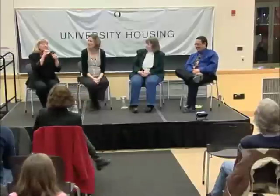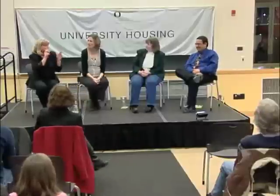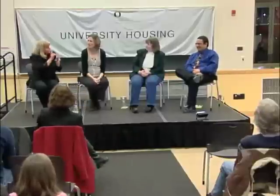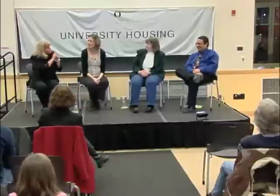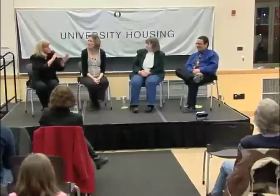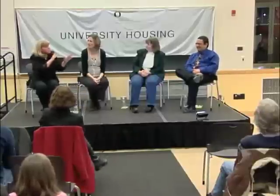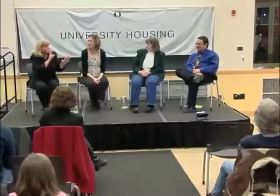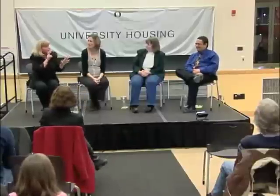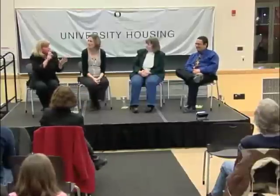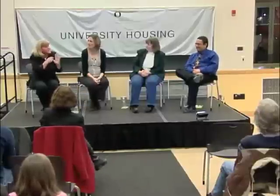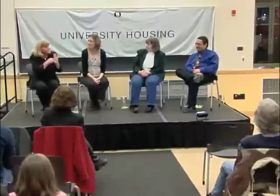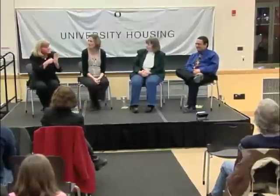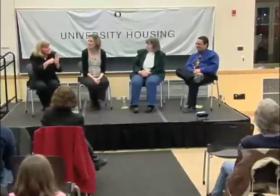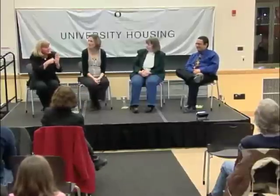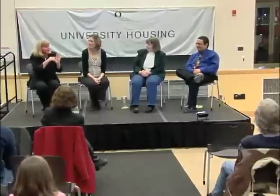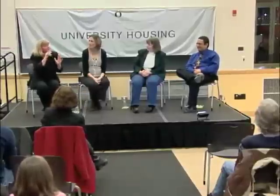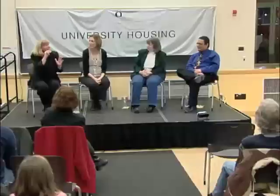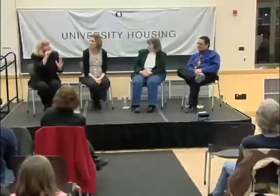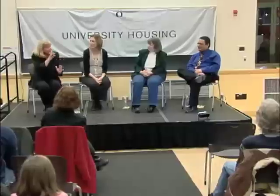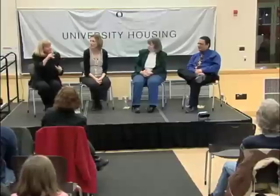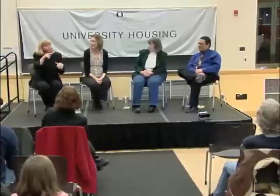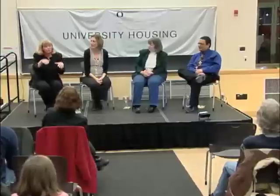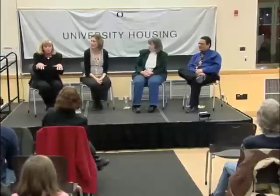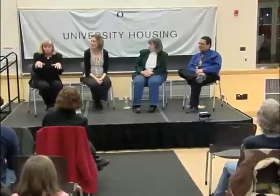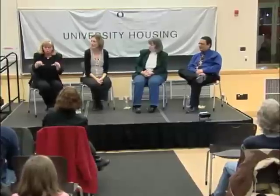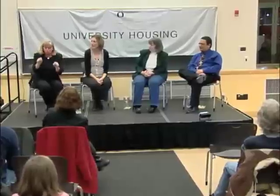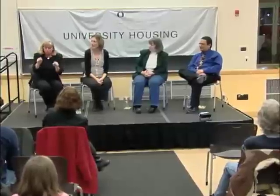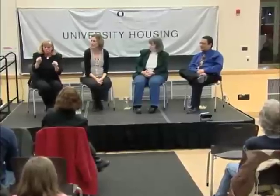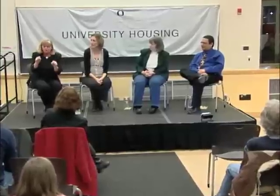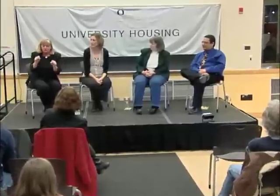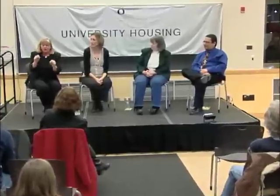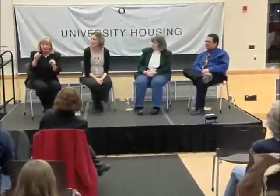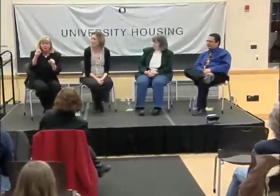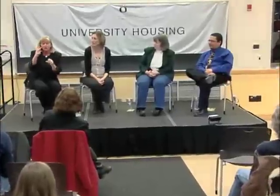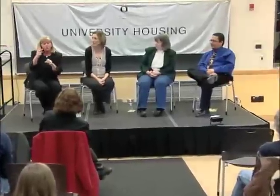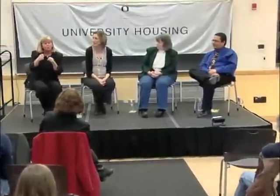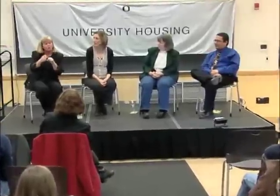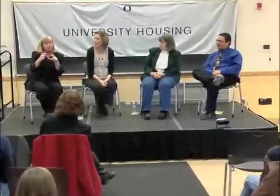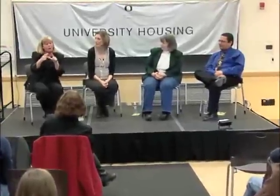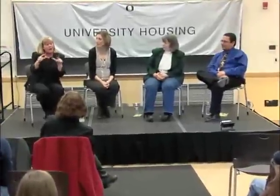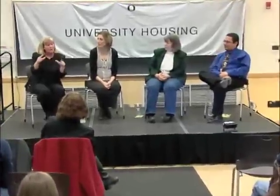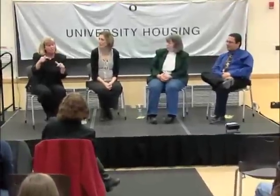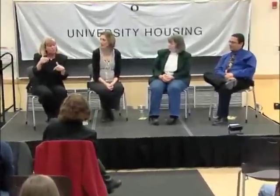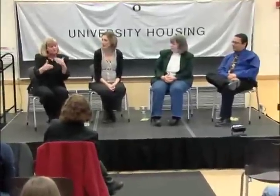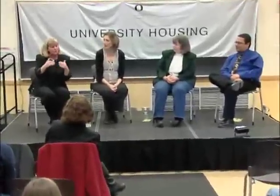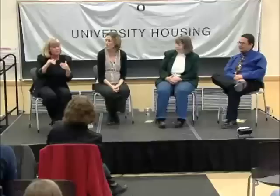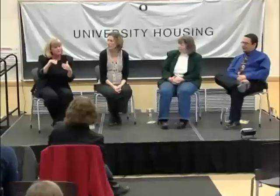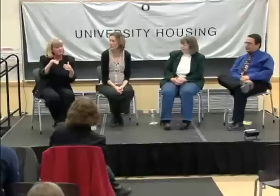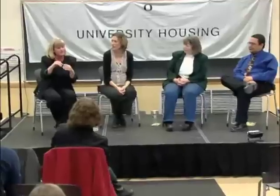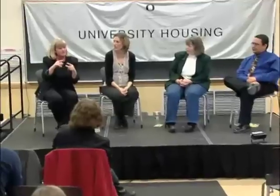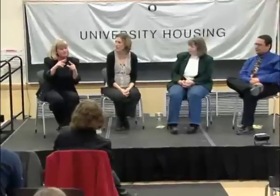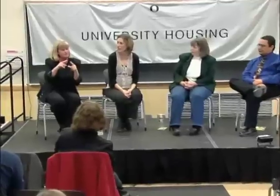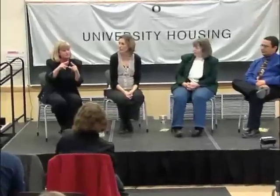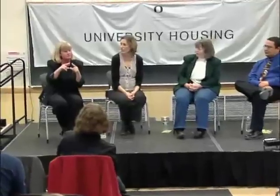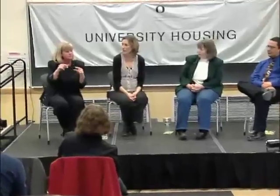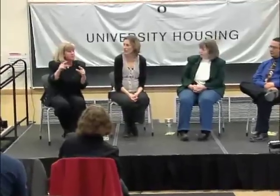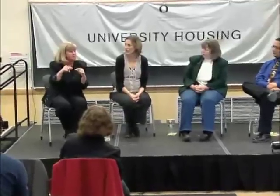To use Valentino's example, if you took a 2-year language sequence in